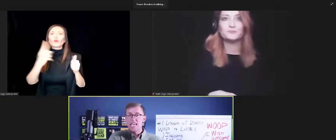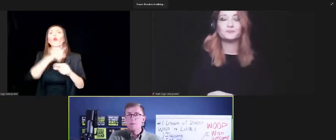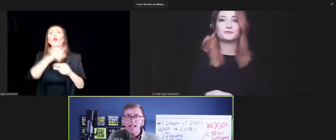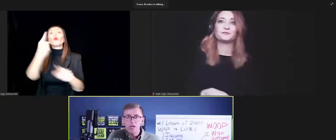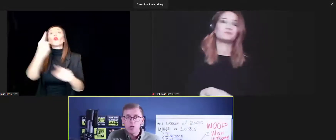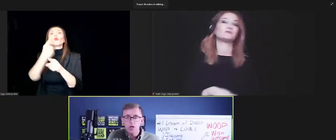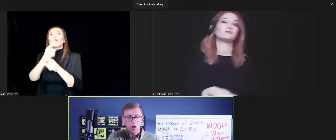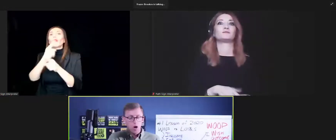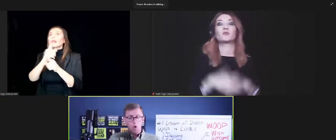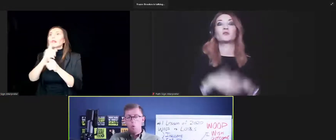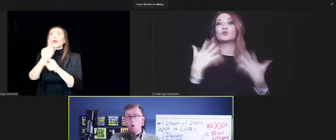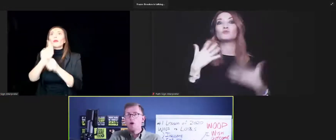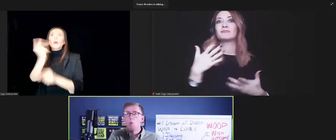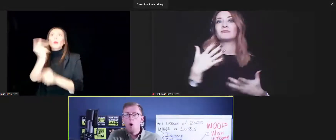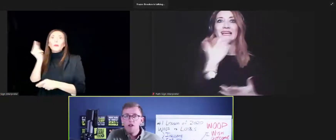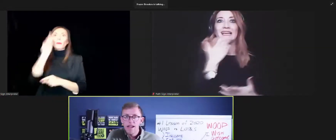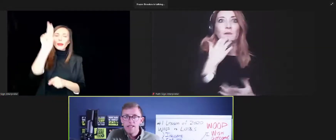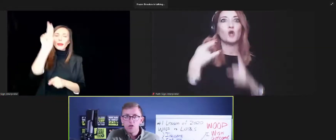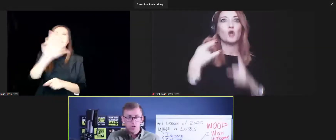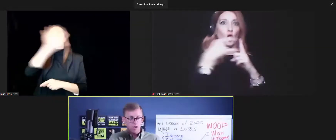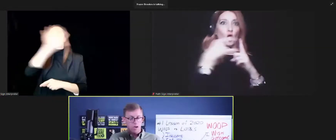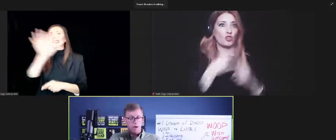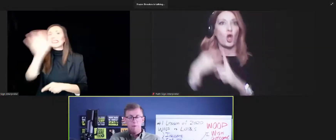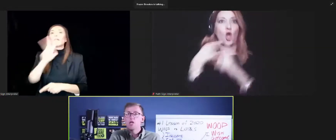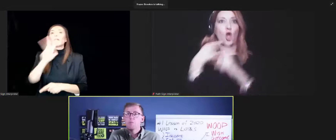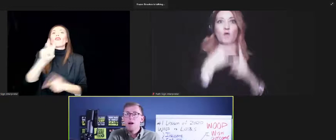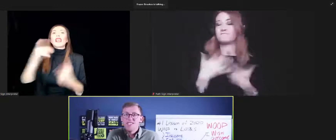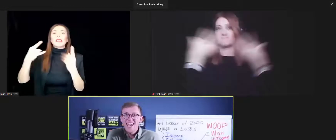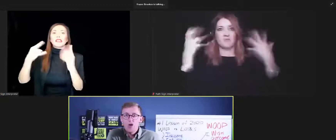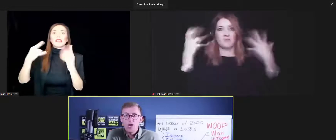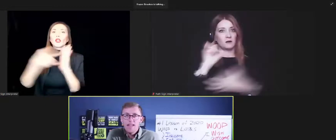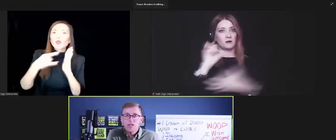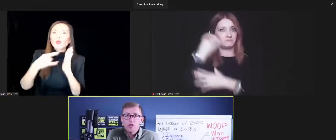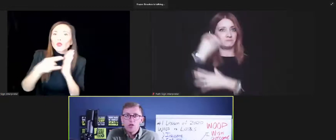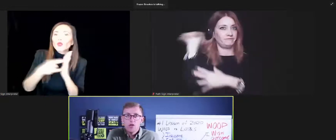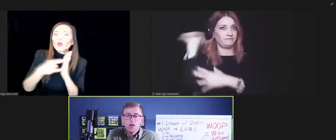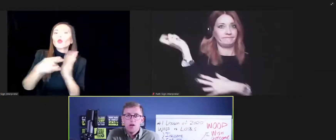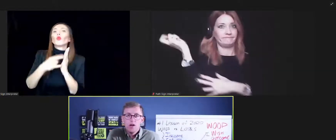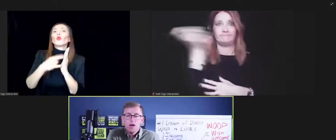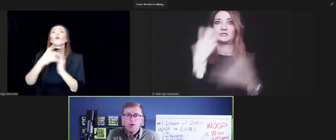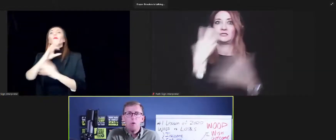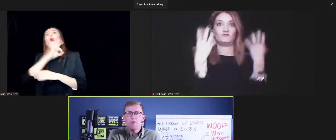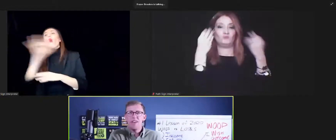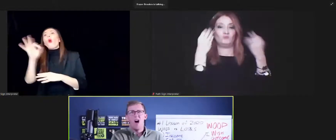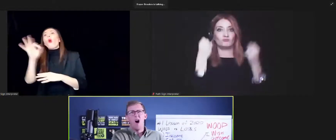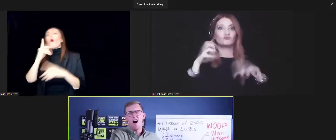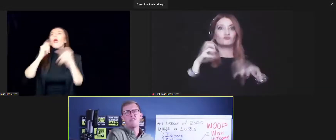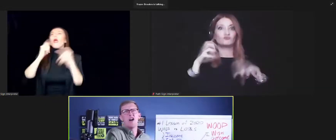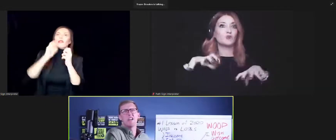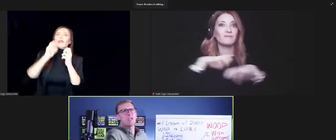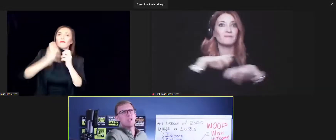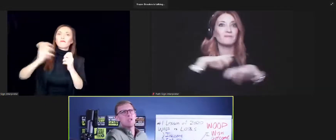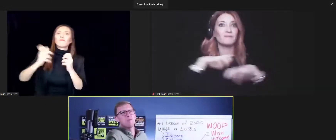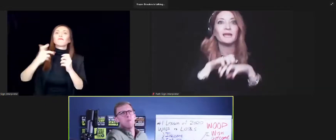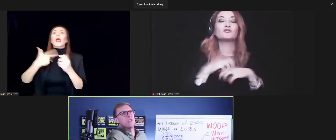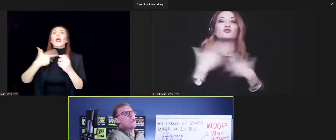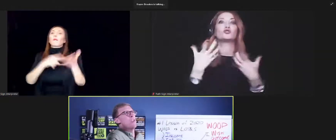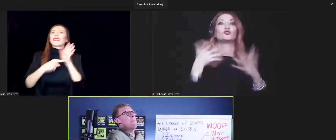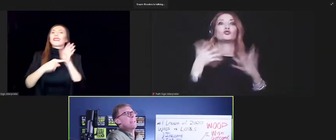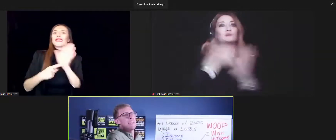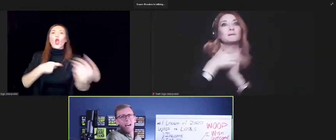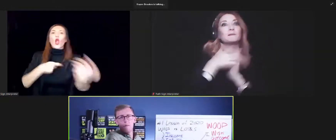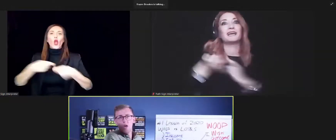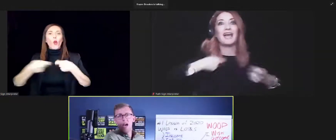team events, one-on-one events, business presentation events. Don't think, oh, I've heard the business presentation a